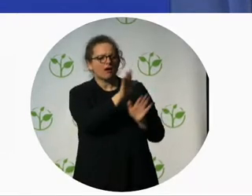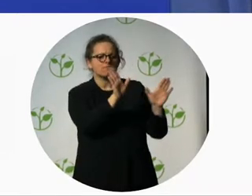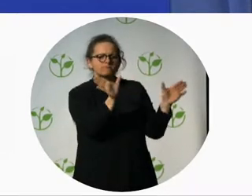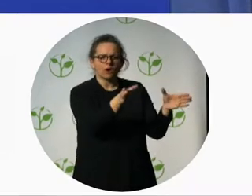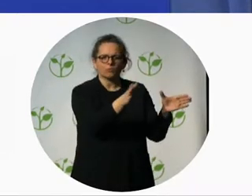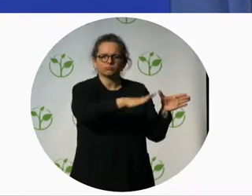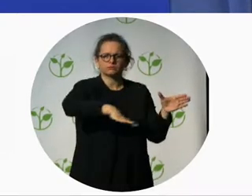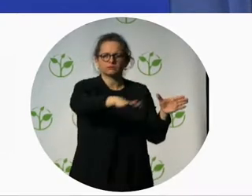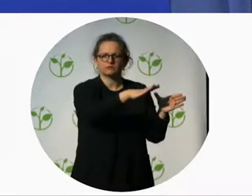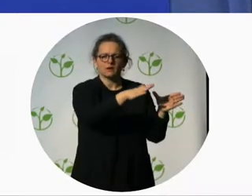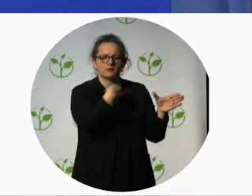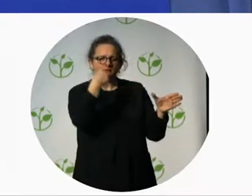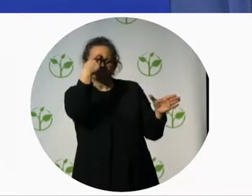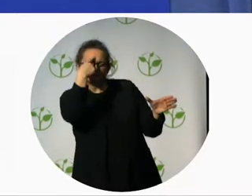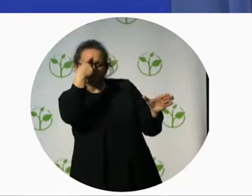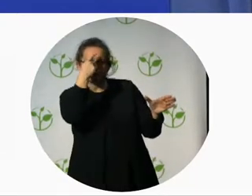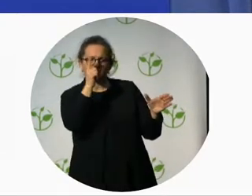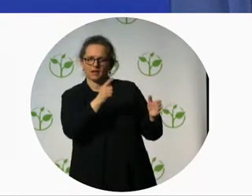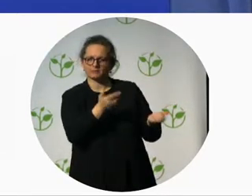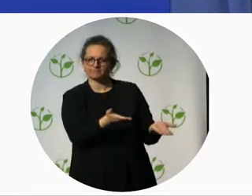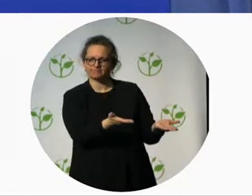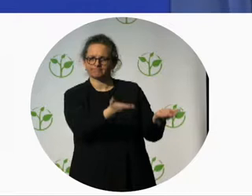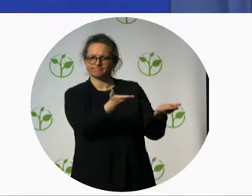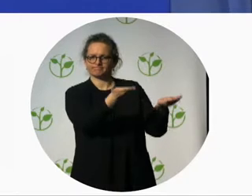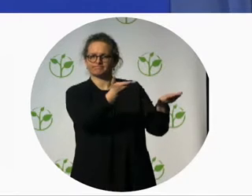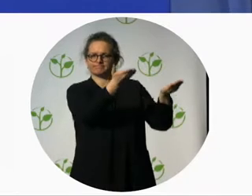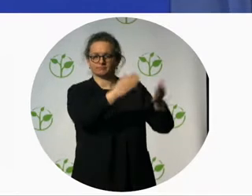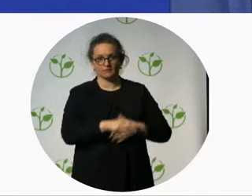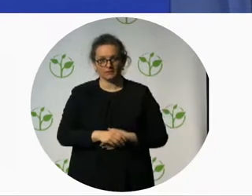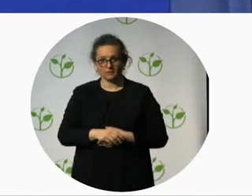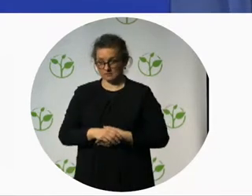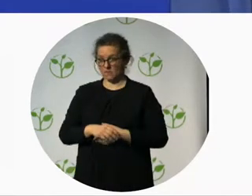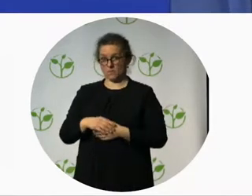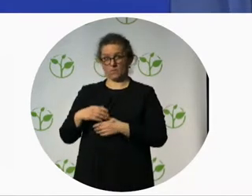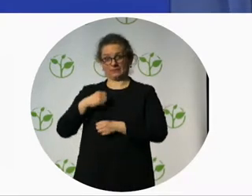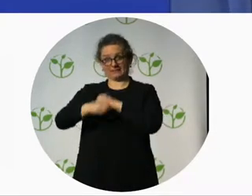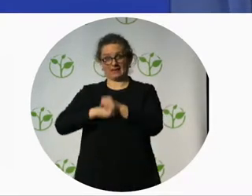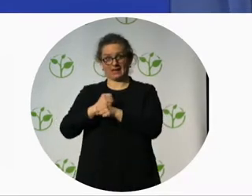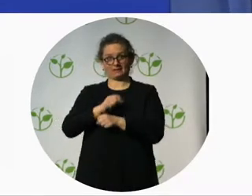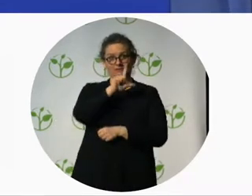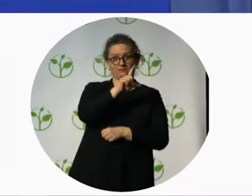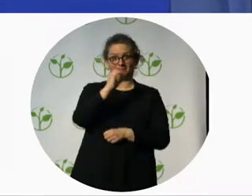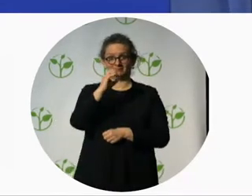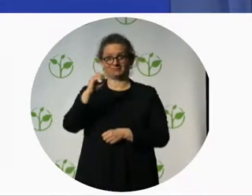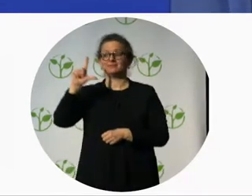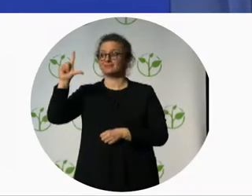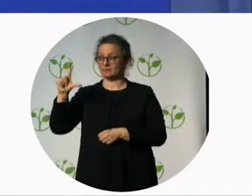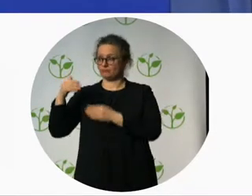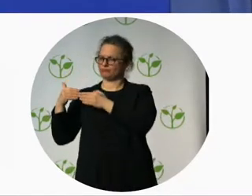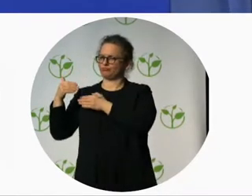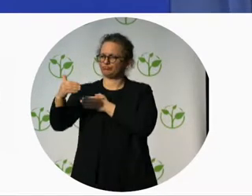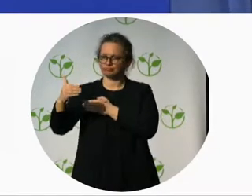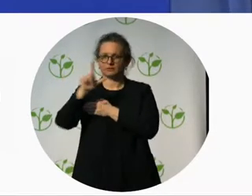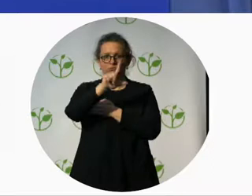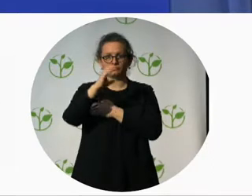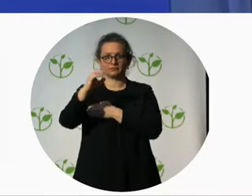from 2002 to 2006, a process of negotiation began in the halls of the United Nations in New York. It